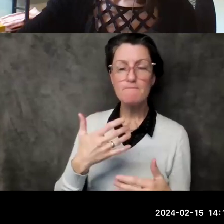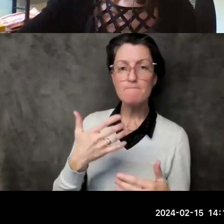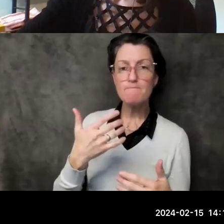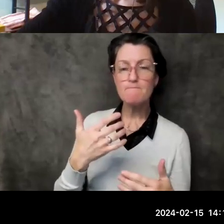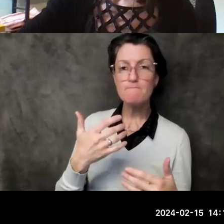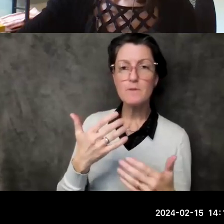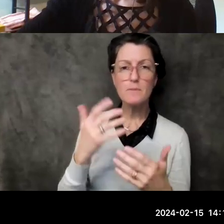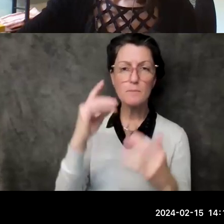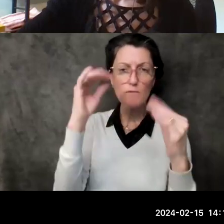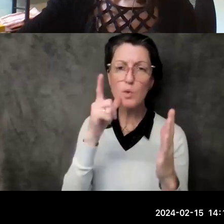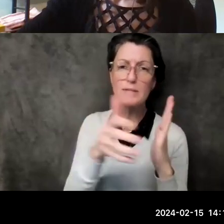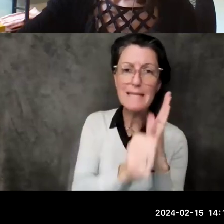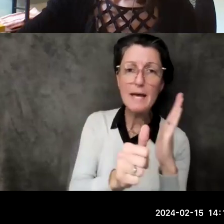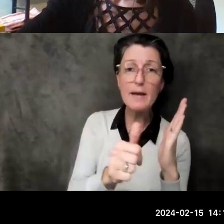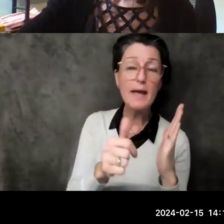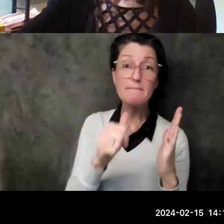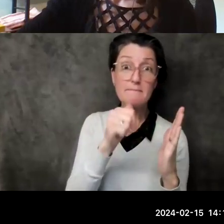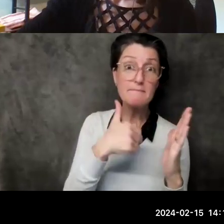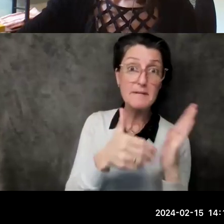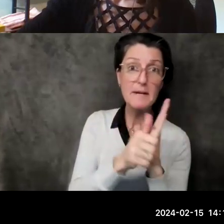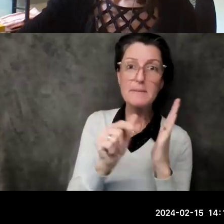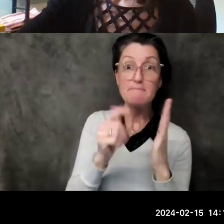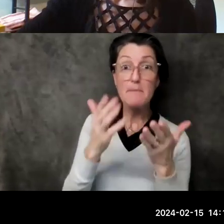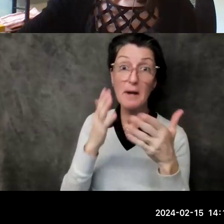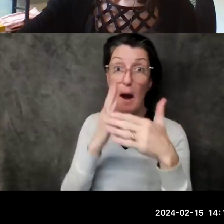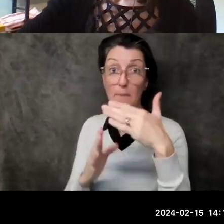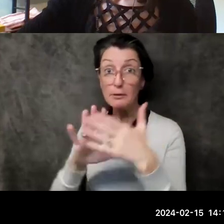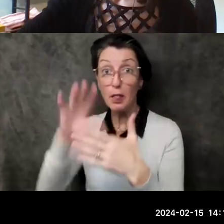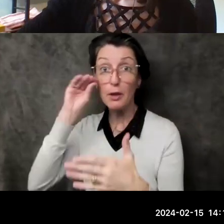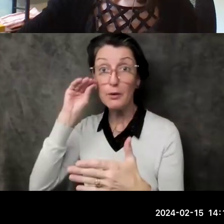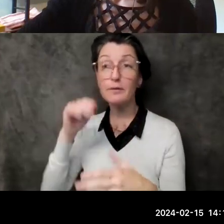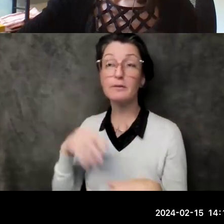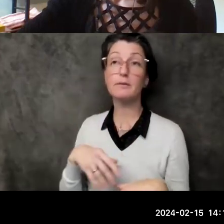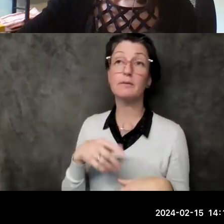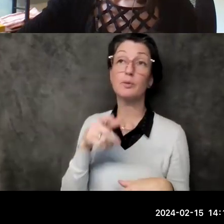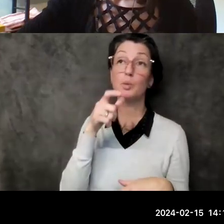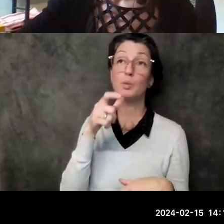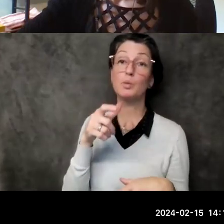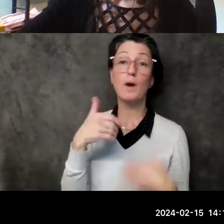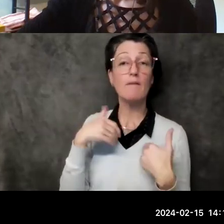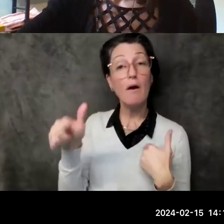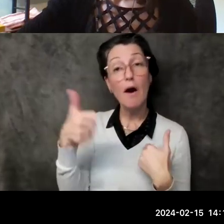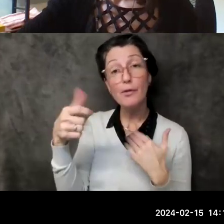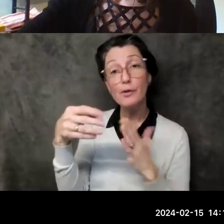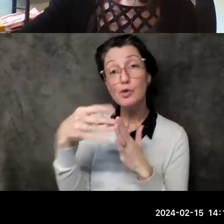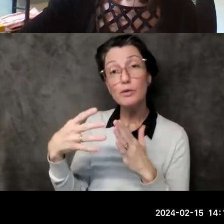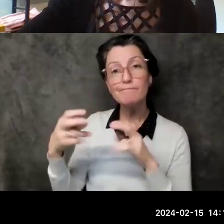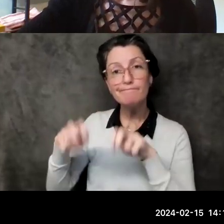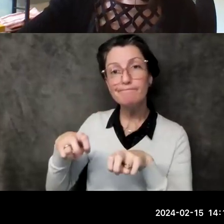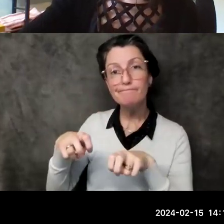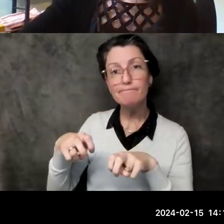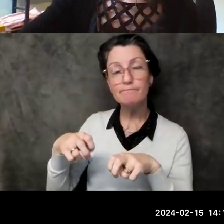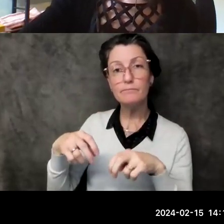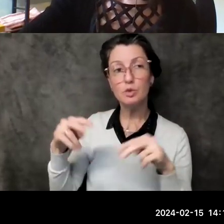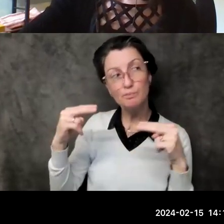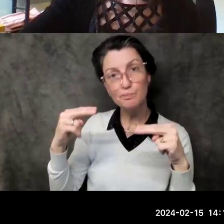don't. But also, if you've got a good person in the class with you that will have your back, and you have their back, right?